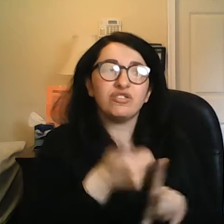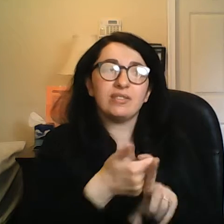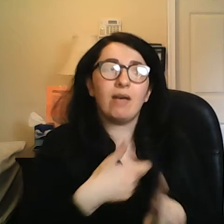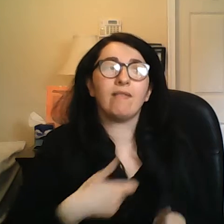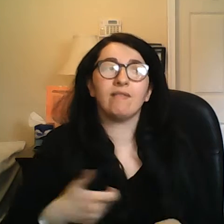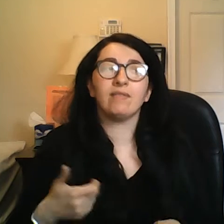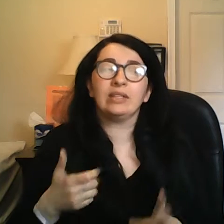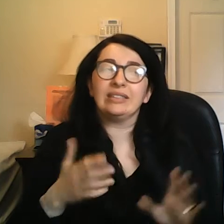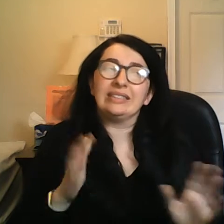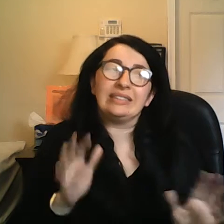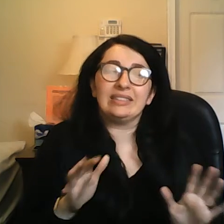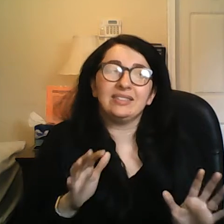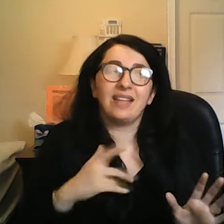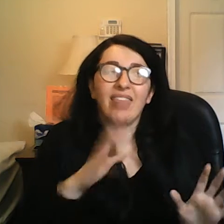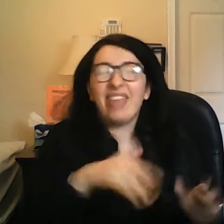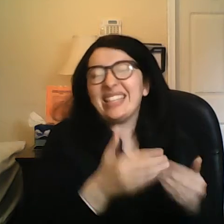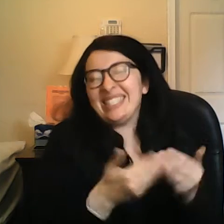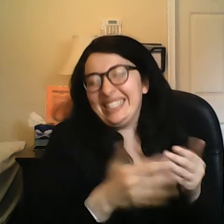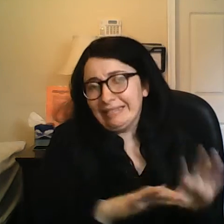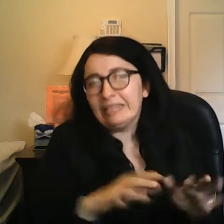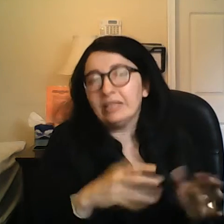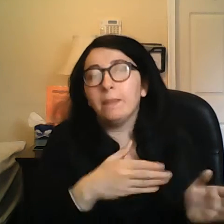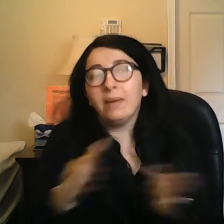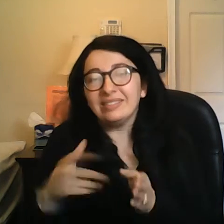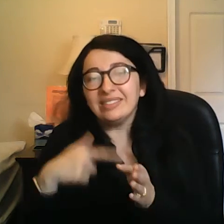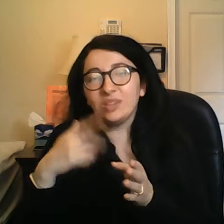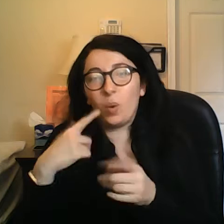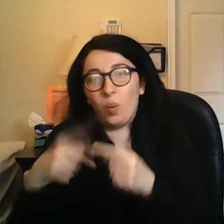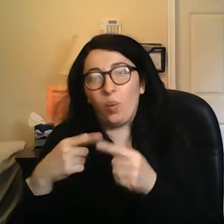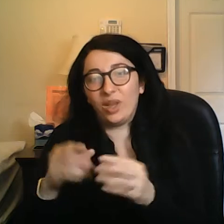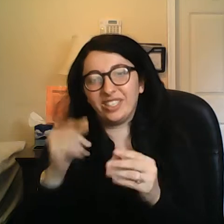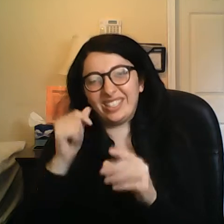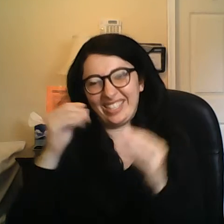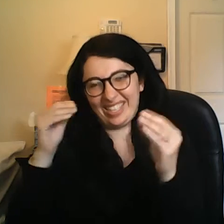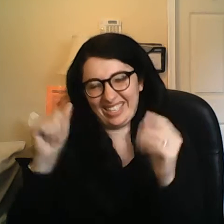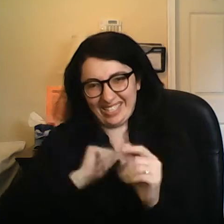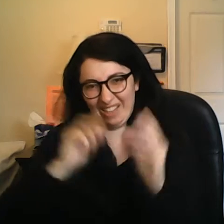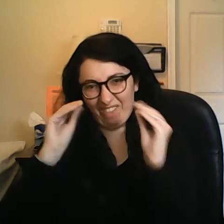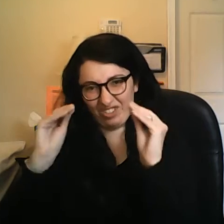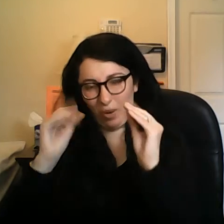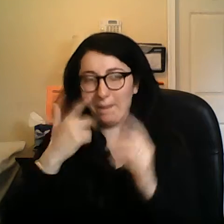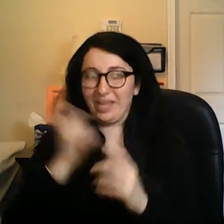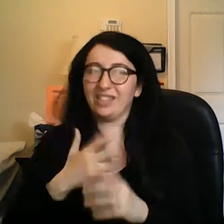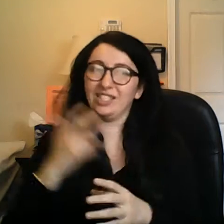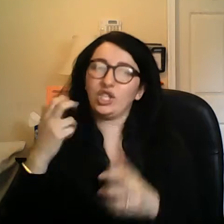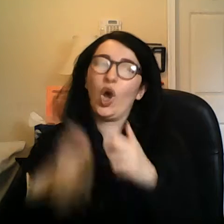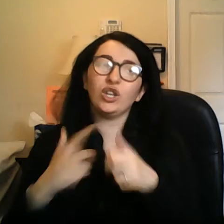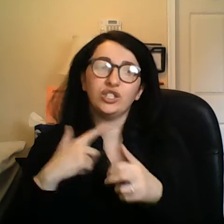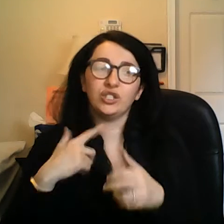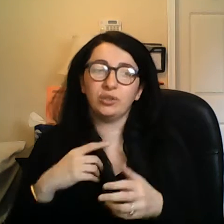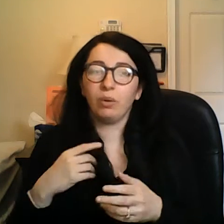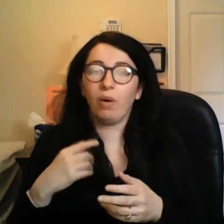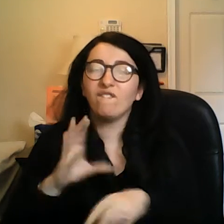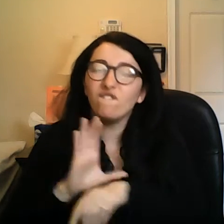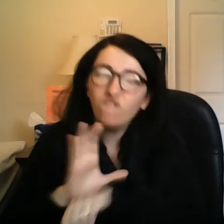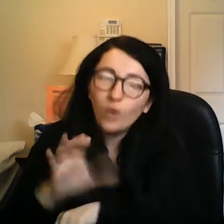lot. It's a lot harder to kind of enforce rules and deadlines on yourself and just be that hard on yourself. So